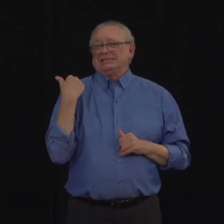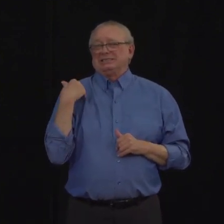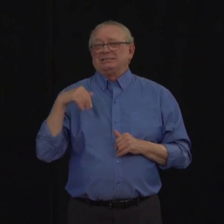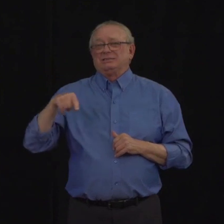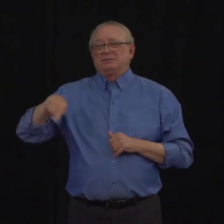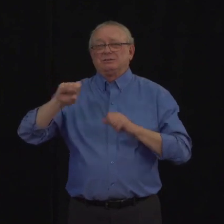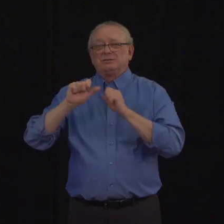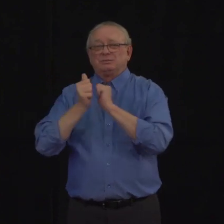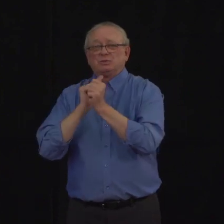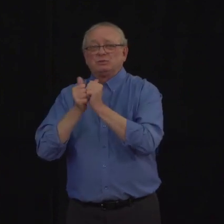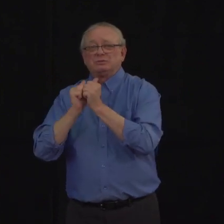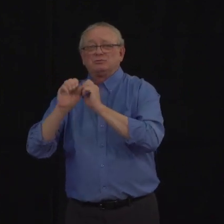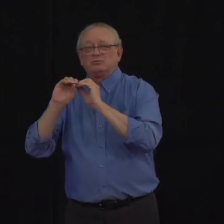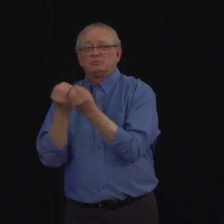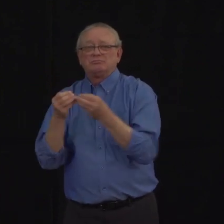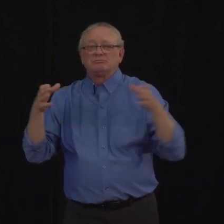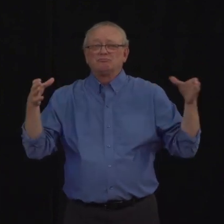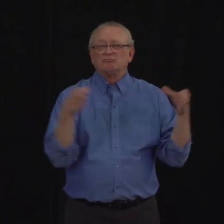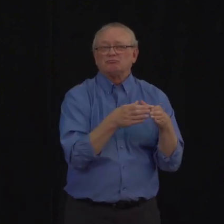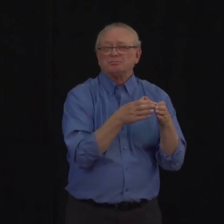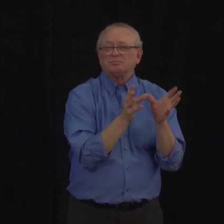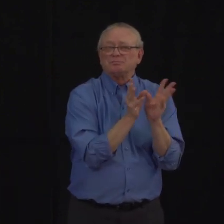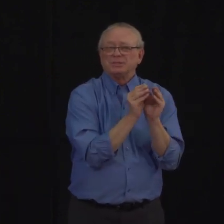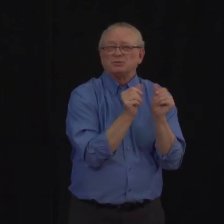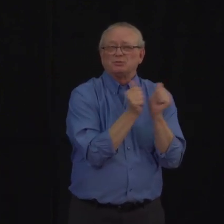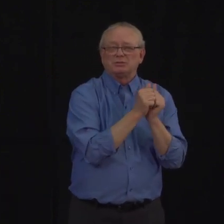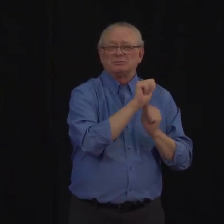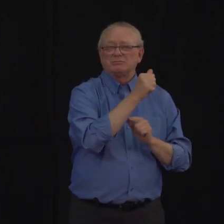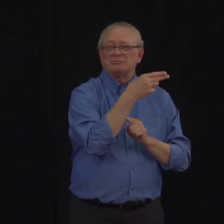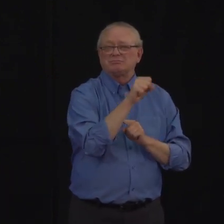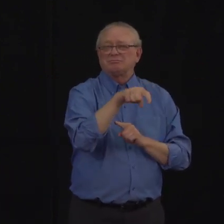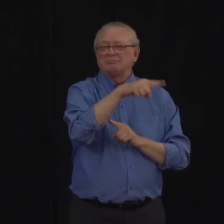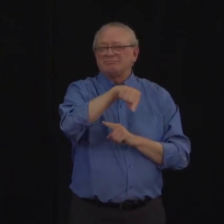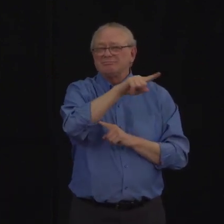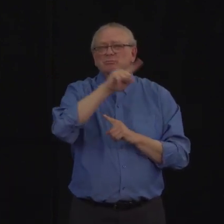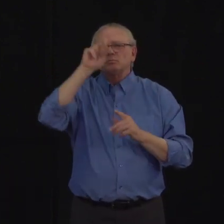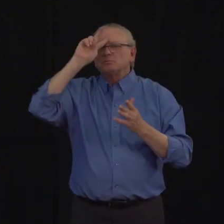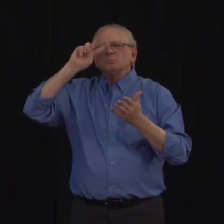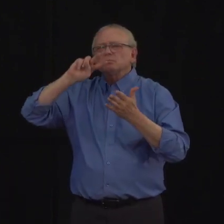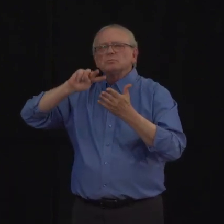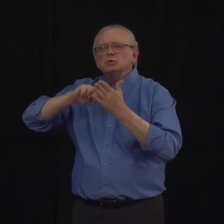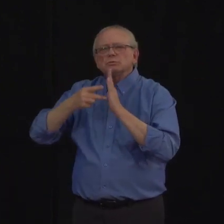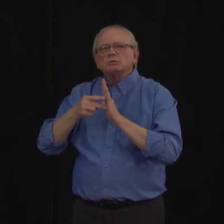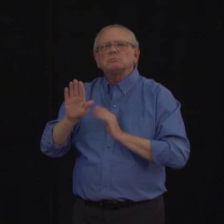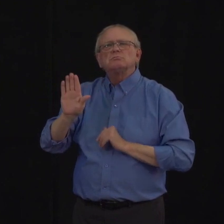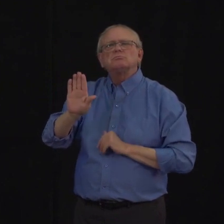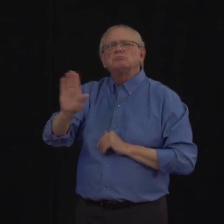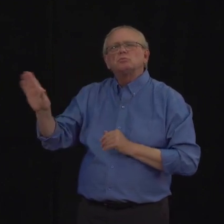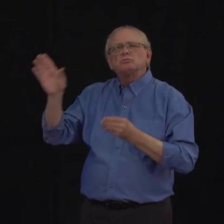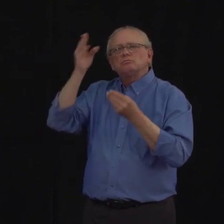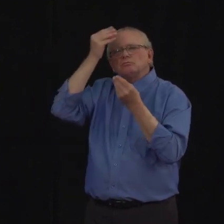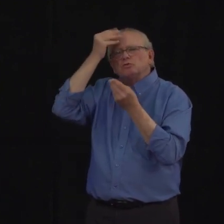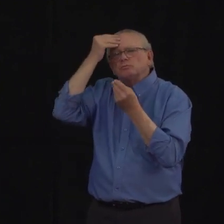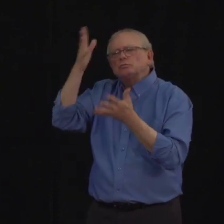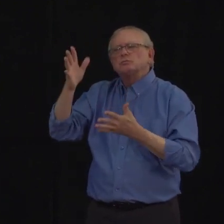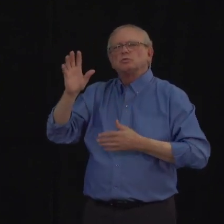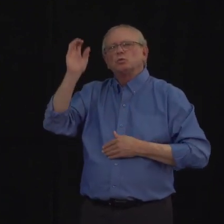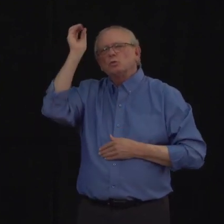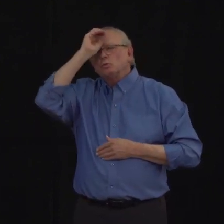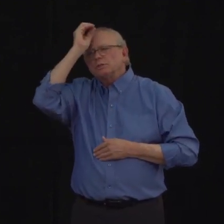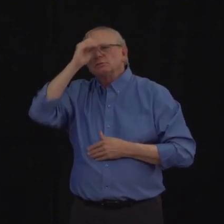could hear from sports organizations. We do have sports guidelines that are in the works, and we wanted to get